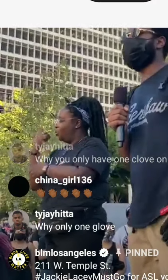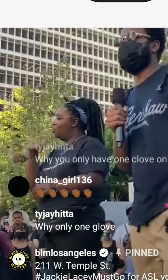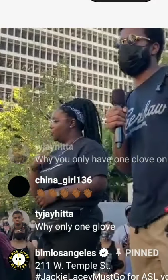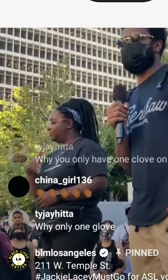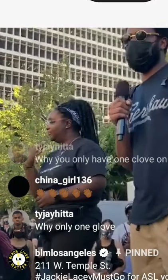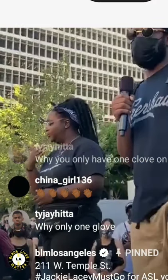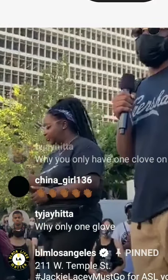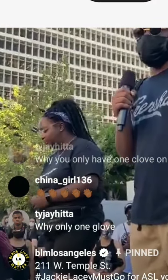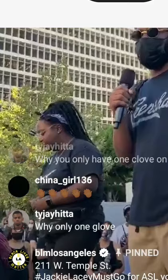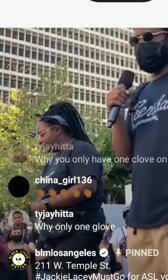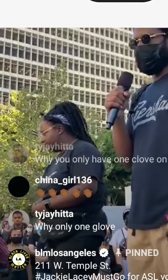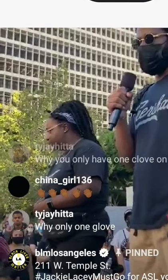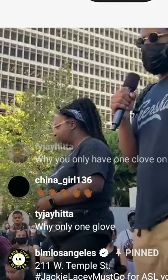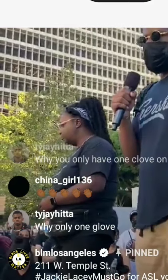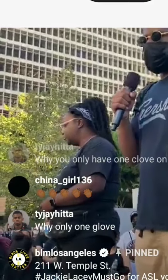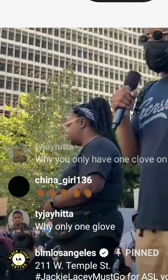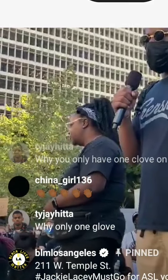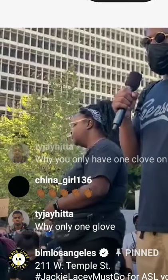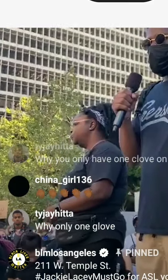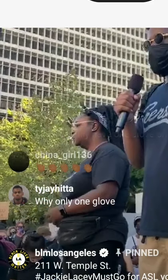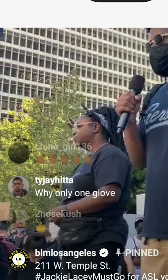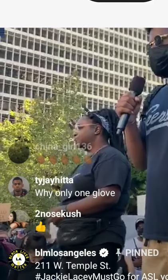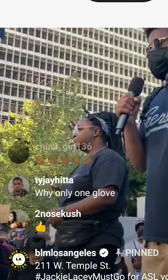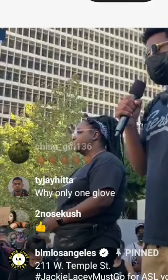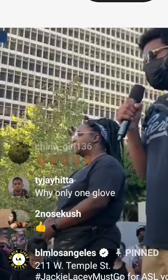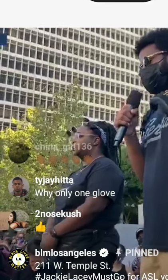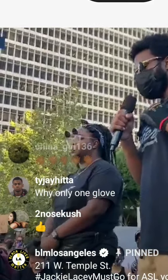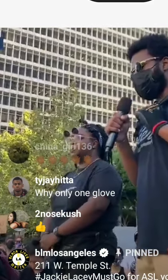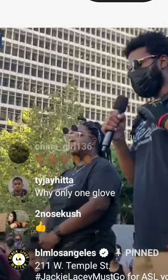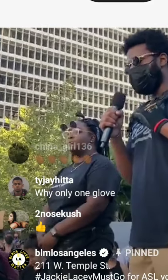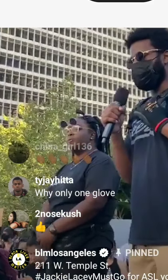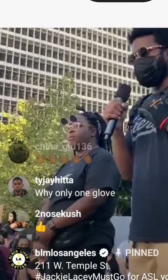what kind of person you would have been and what you would have been doing